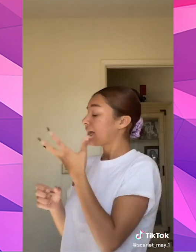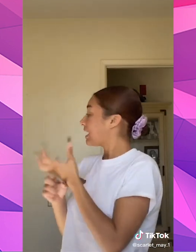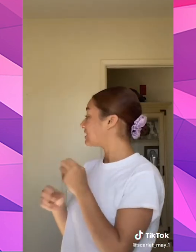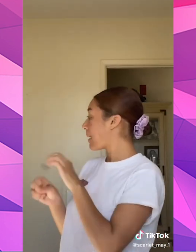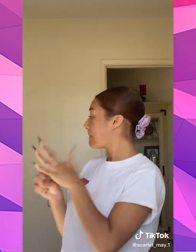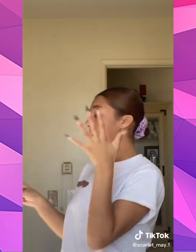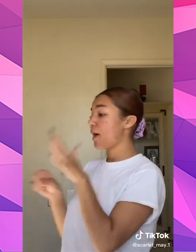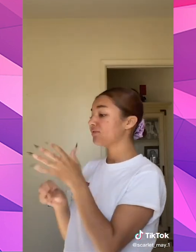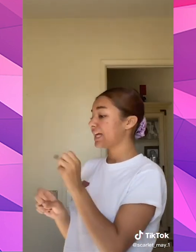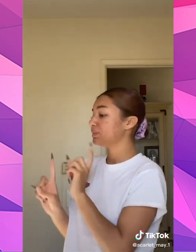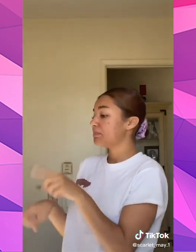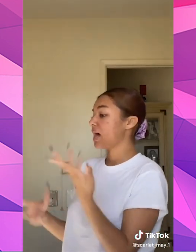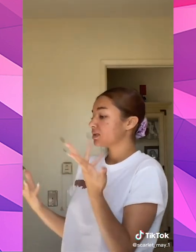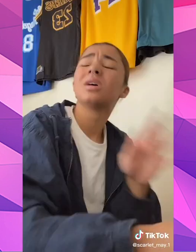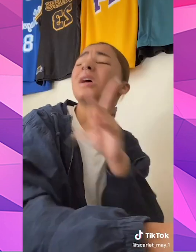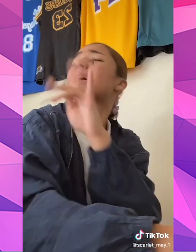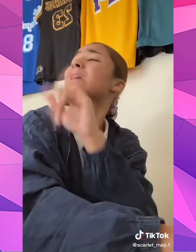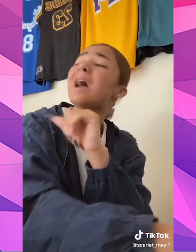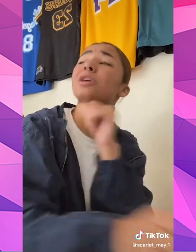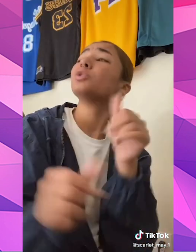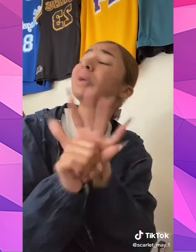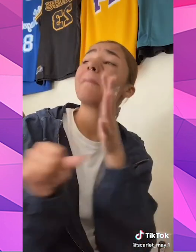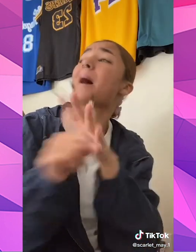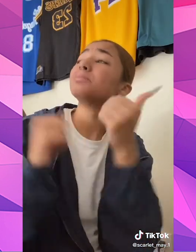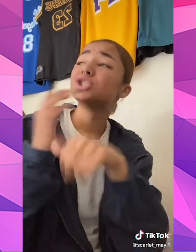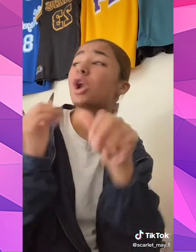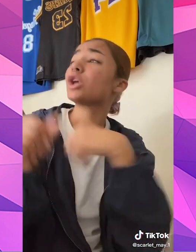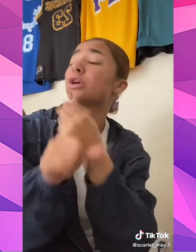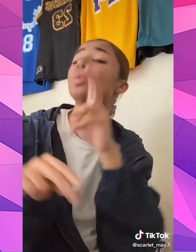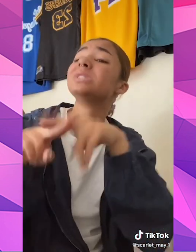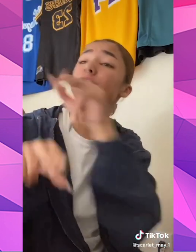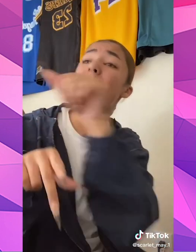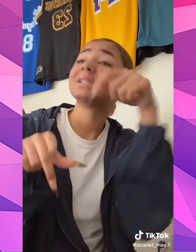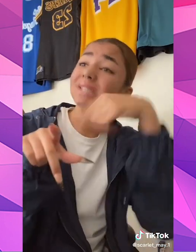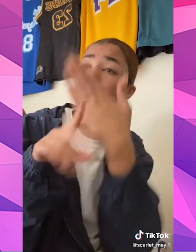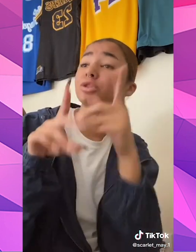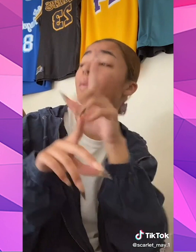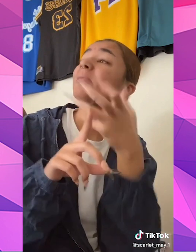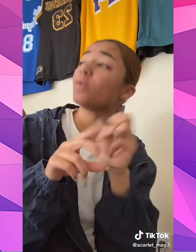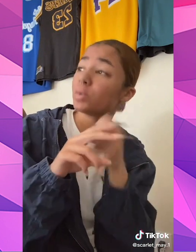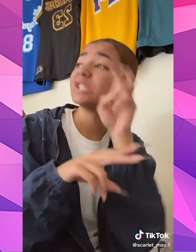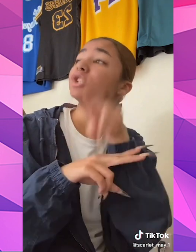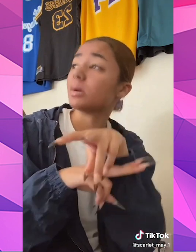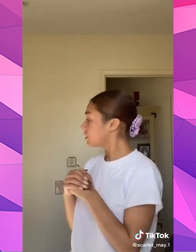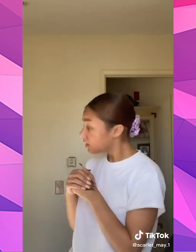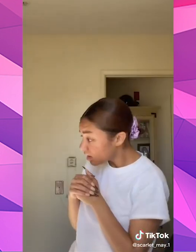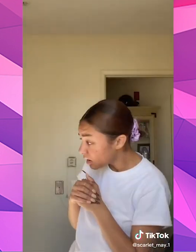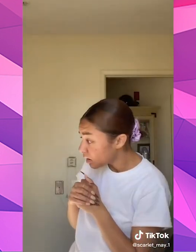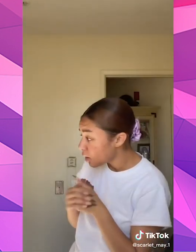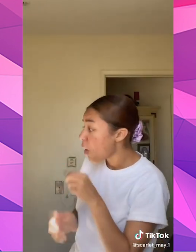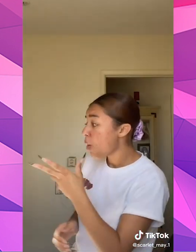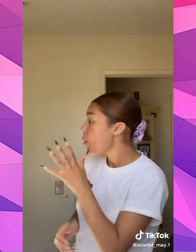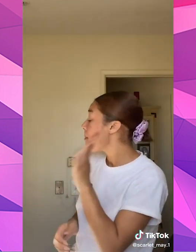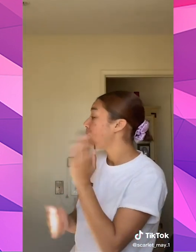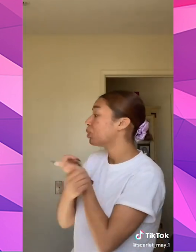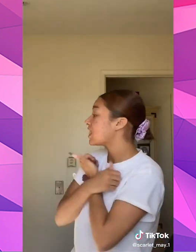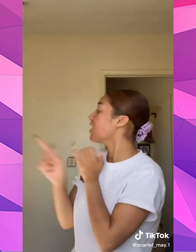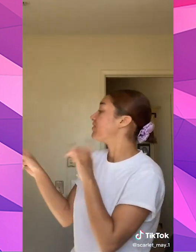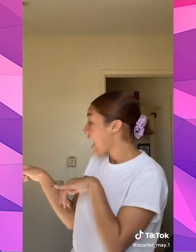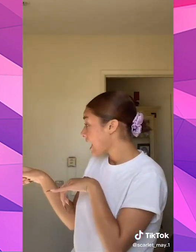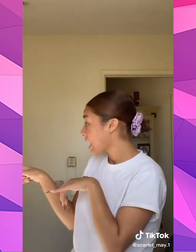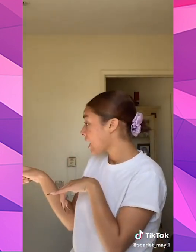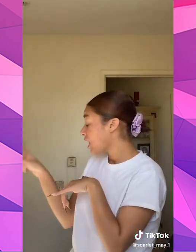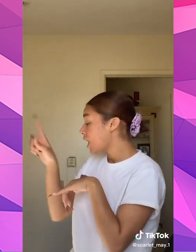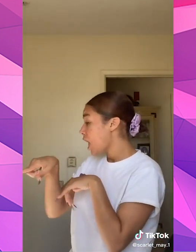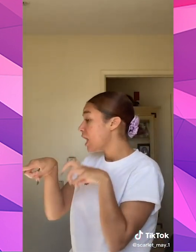I guess I gotta pop off to get a response, huh? Kyrie, you ain't pop shit all year, go sit your ass down somewhere before you get jumped Oh, mama would love